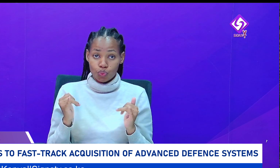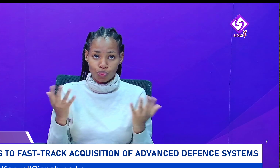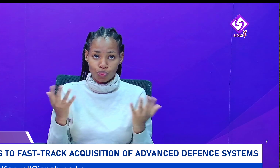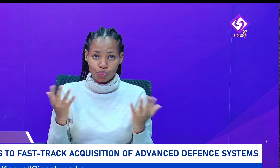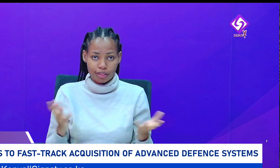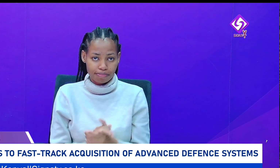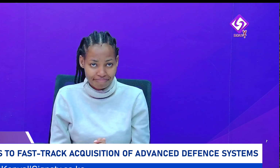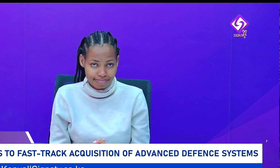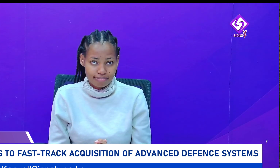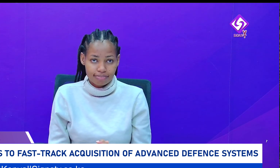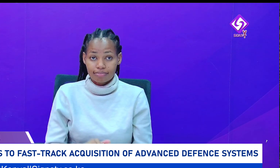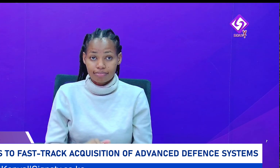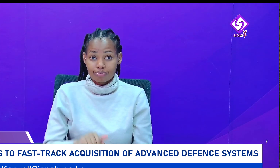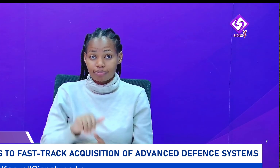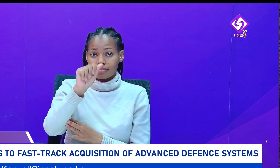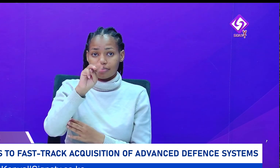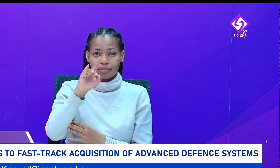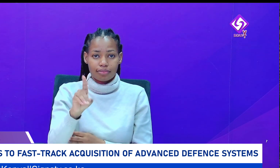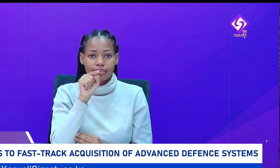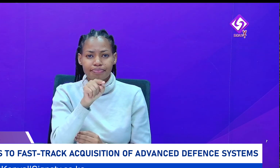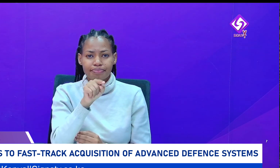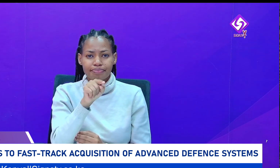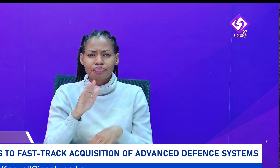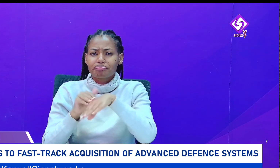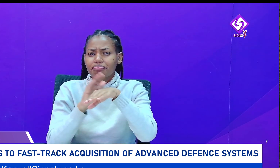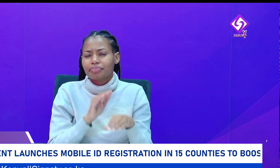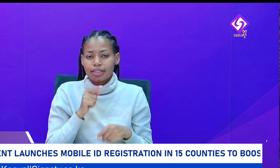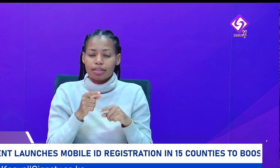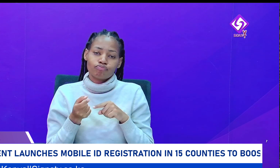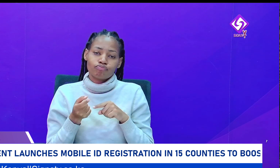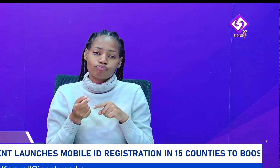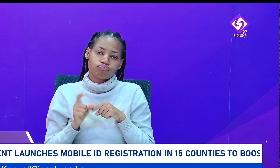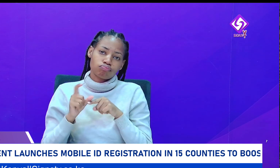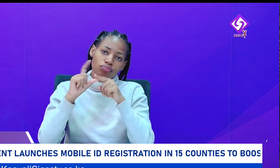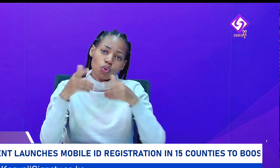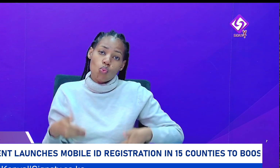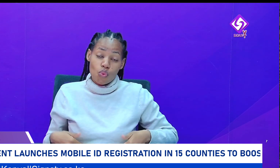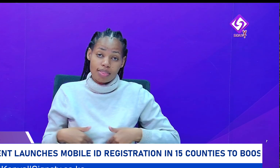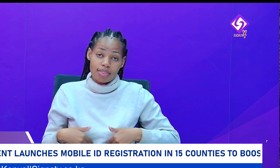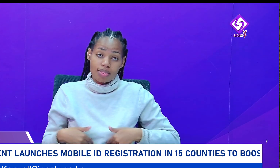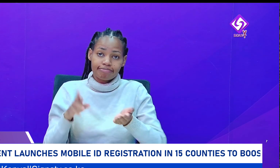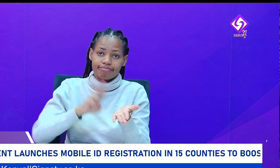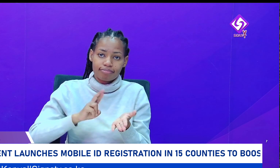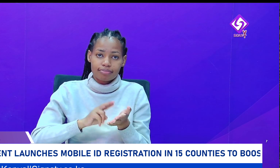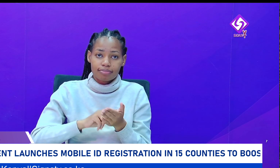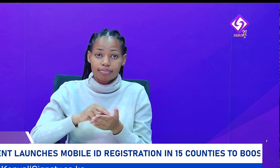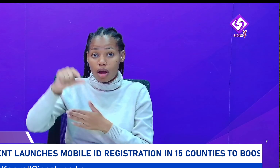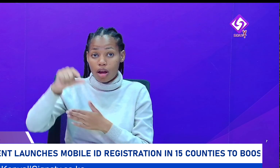Moving on, amid intensifying calls for increased youth registration, the government has announced